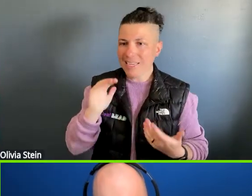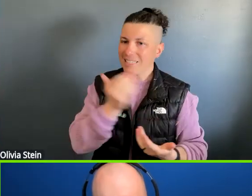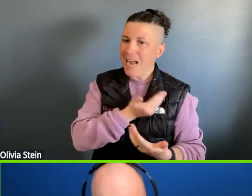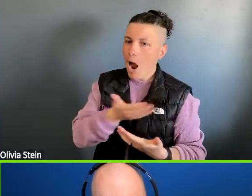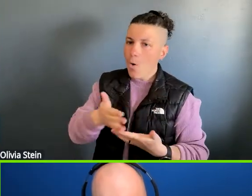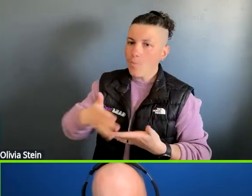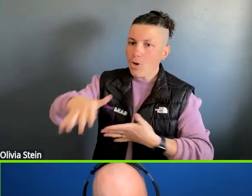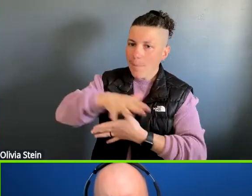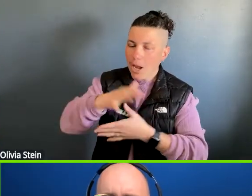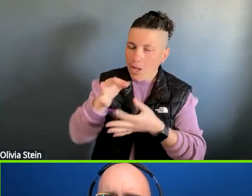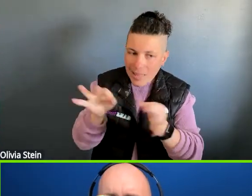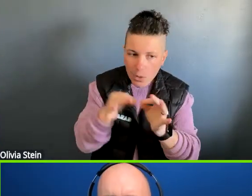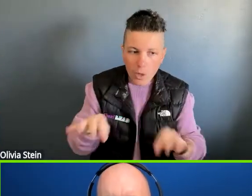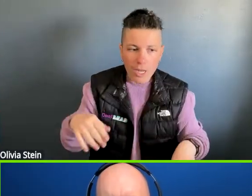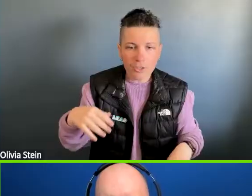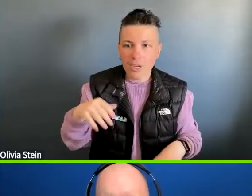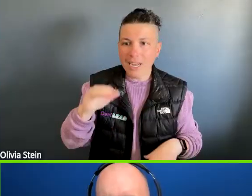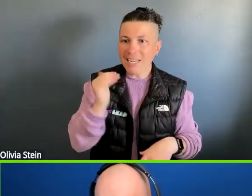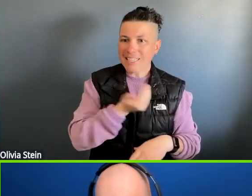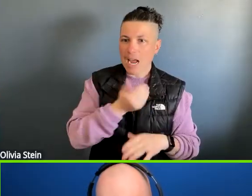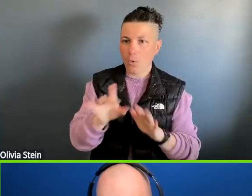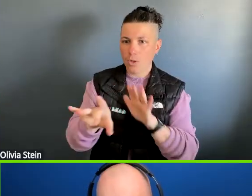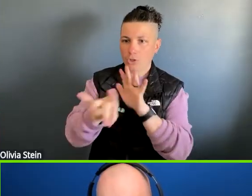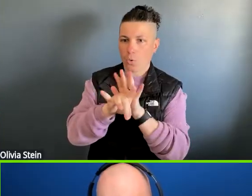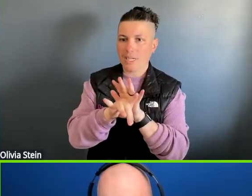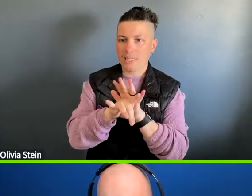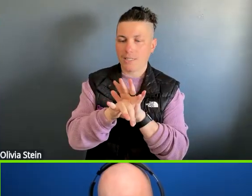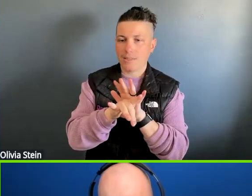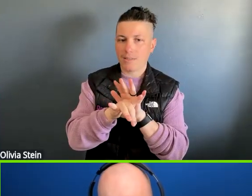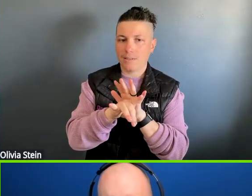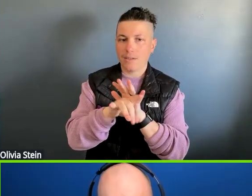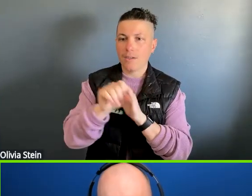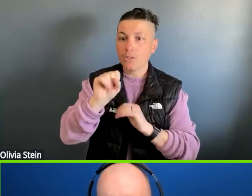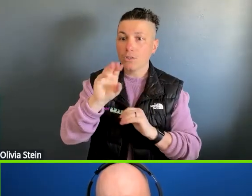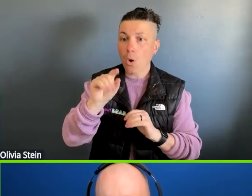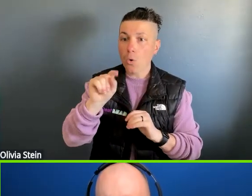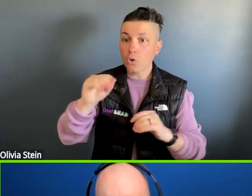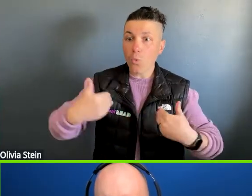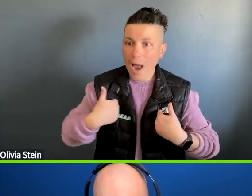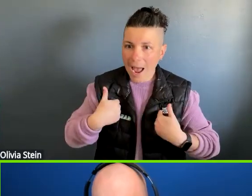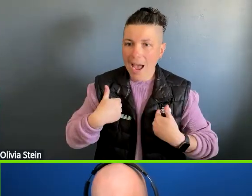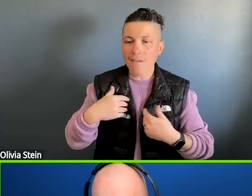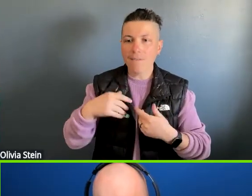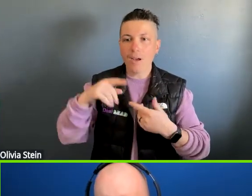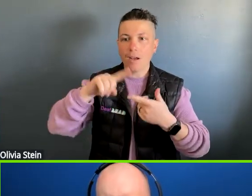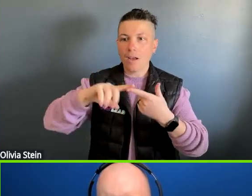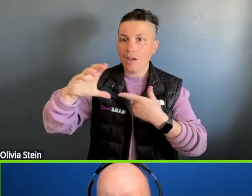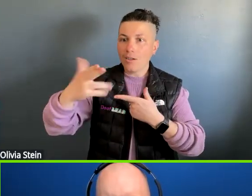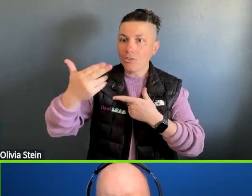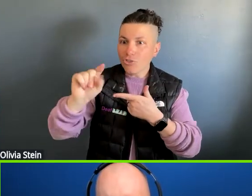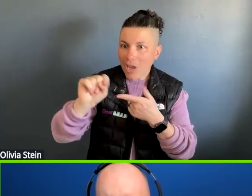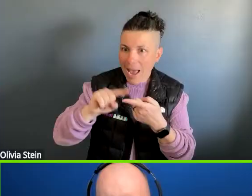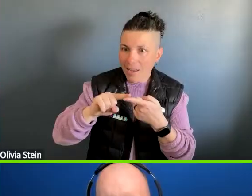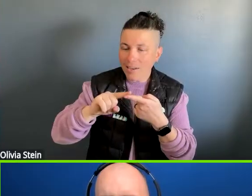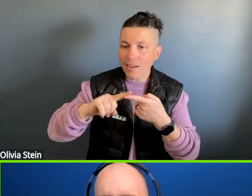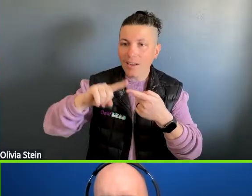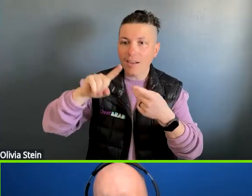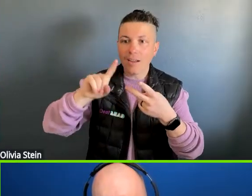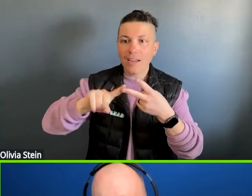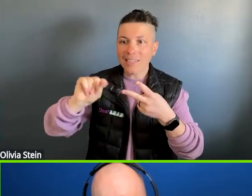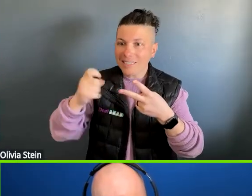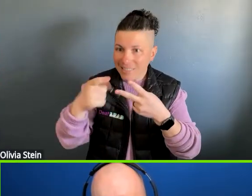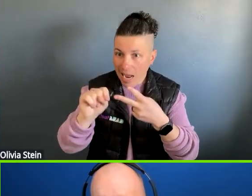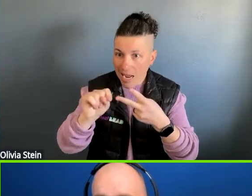important in this regard. It is our primary language, talking about ASL. It's our choice to use that. So having